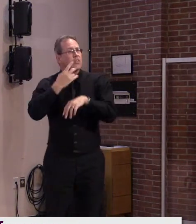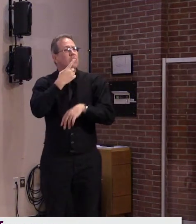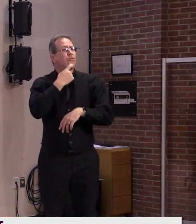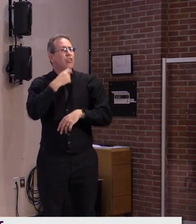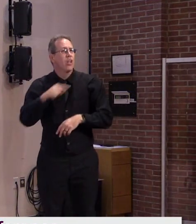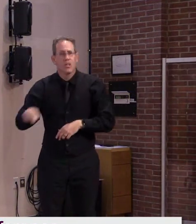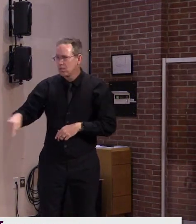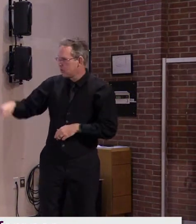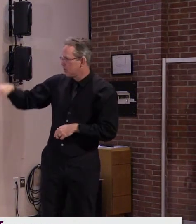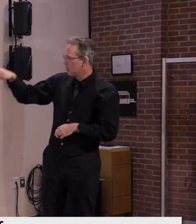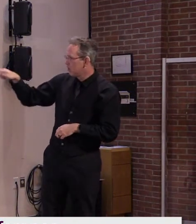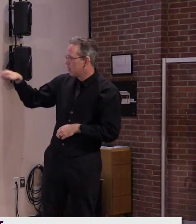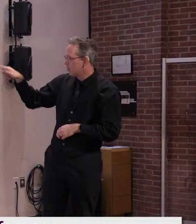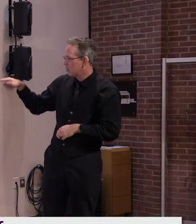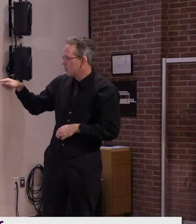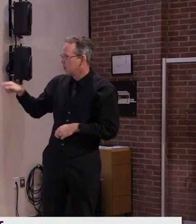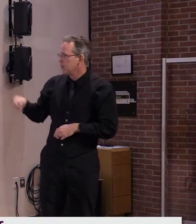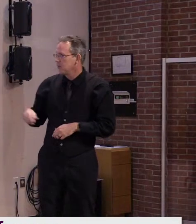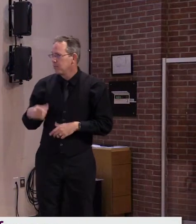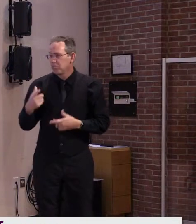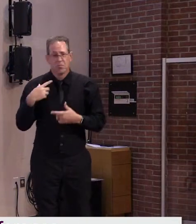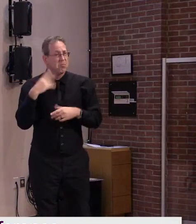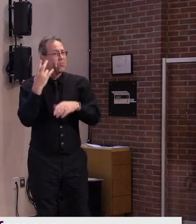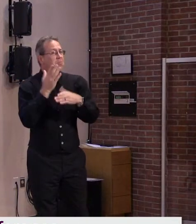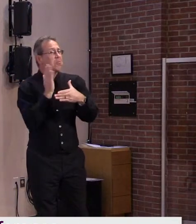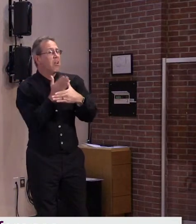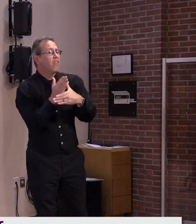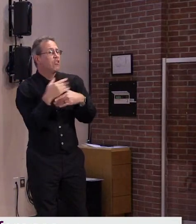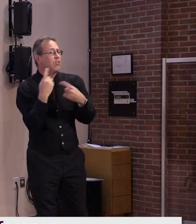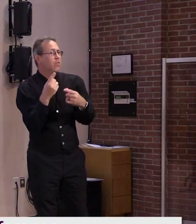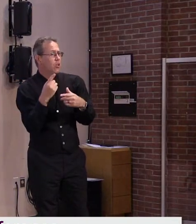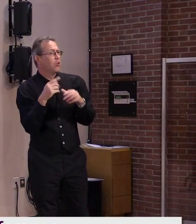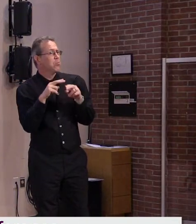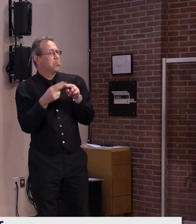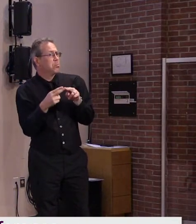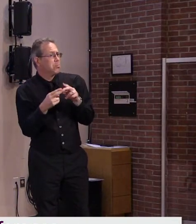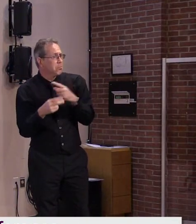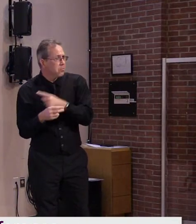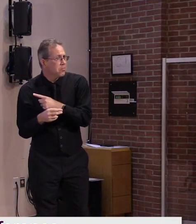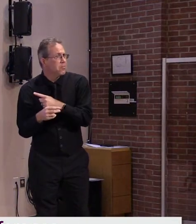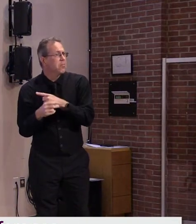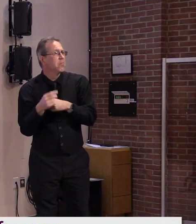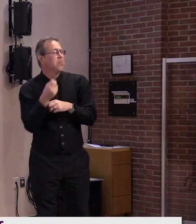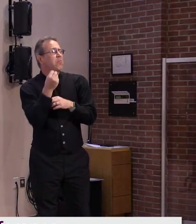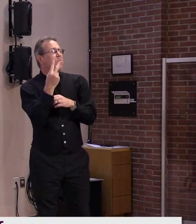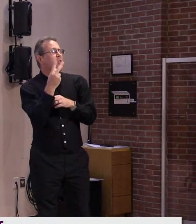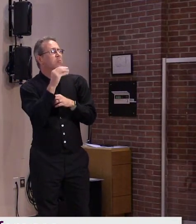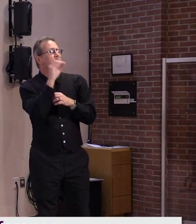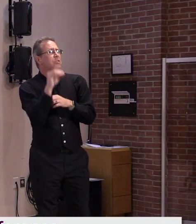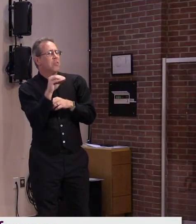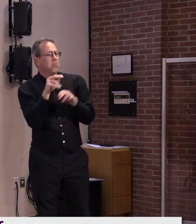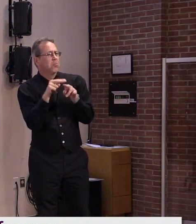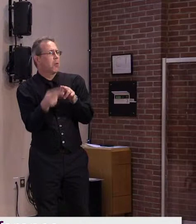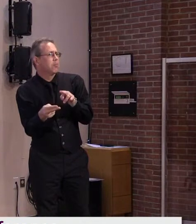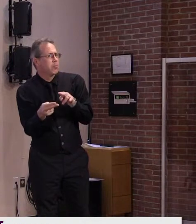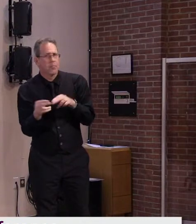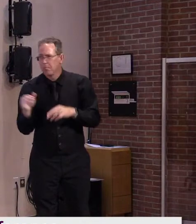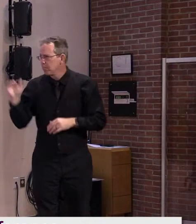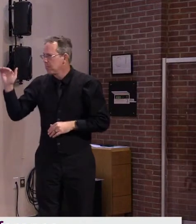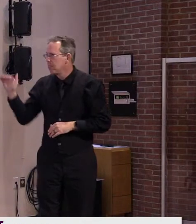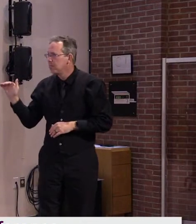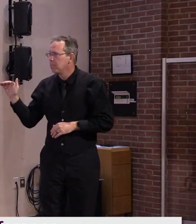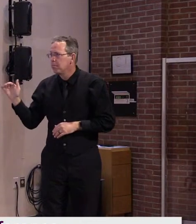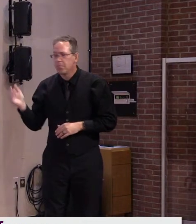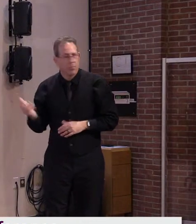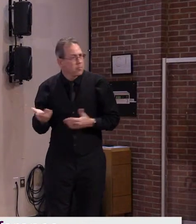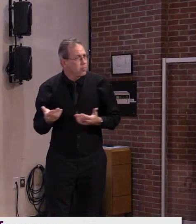average now down to under 118,000 a day. This is now about 2 weeks in a row of an improvement in